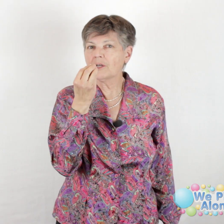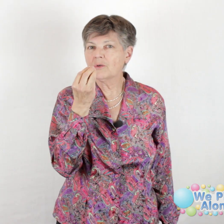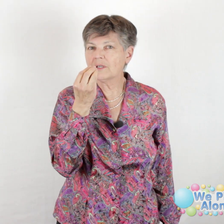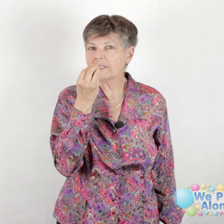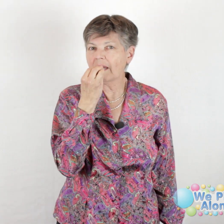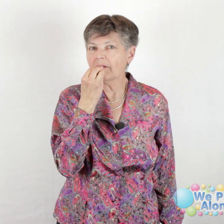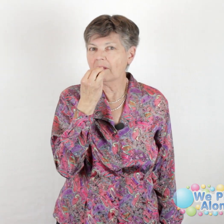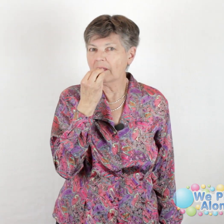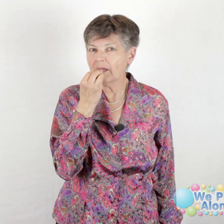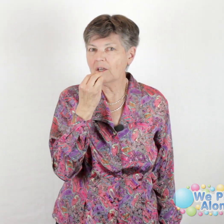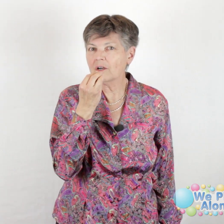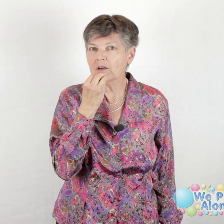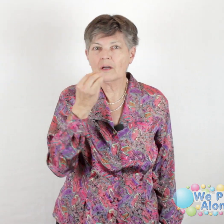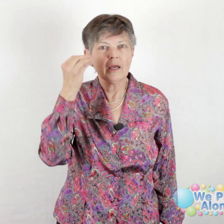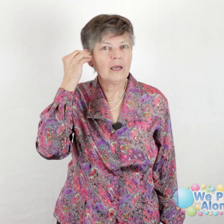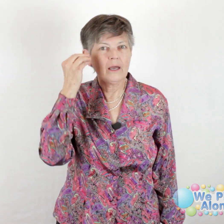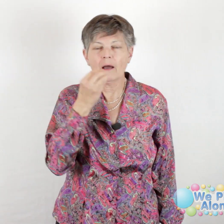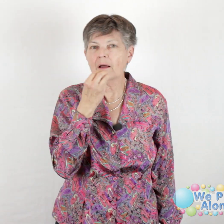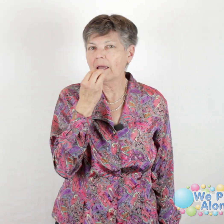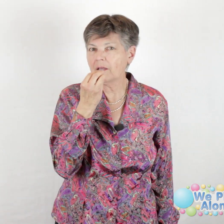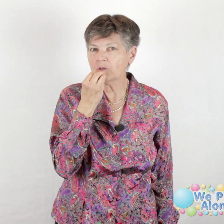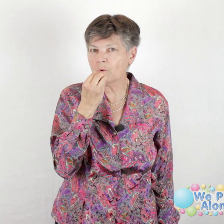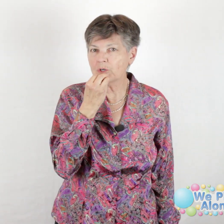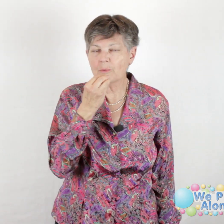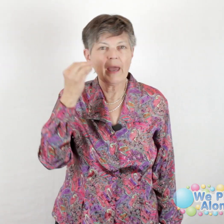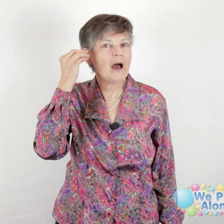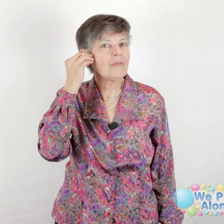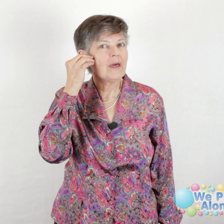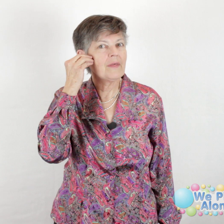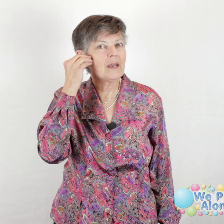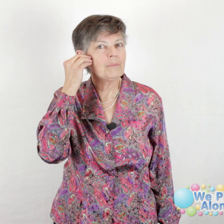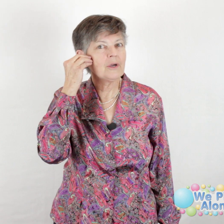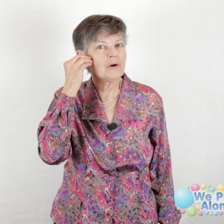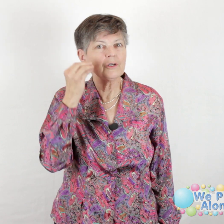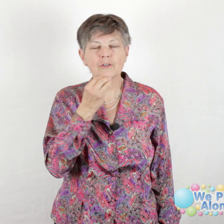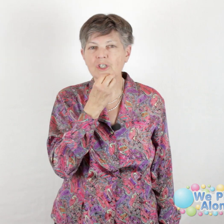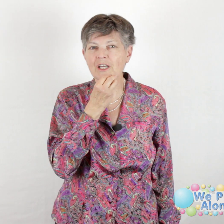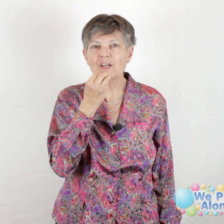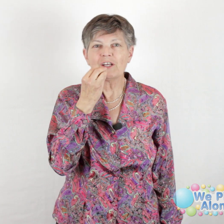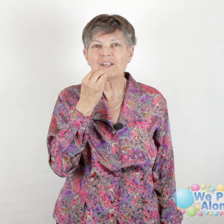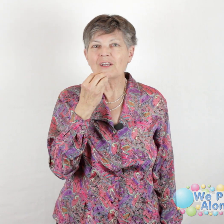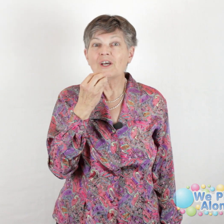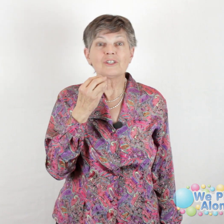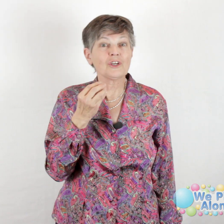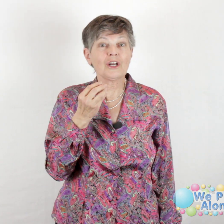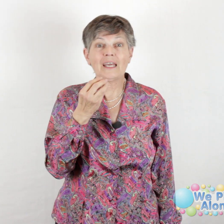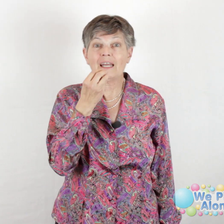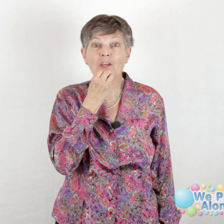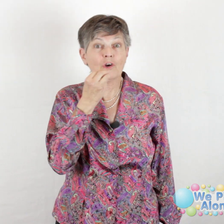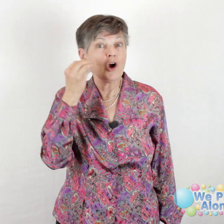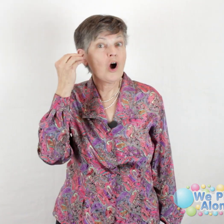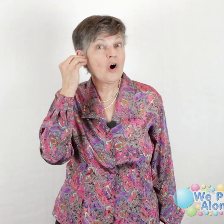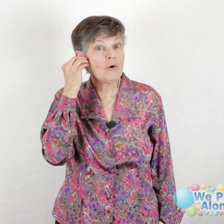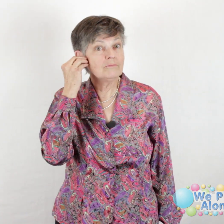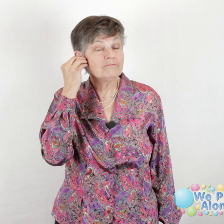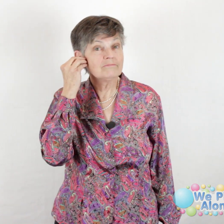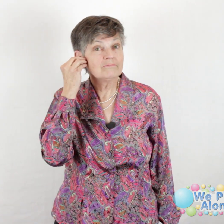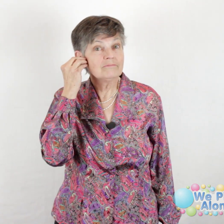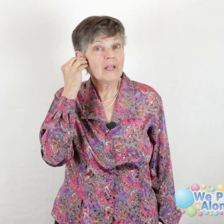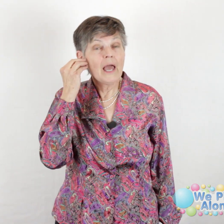do the sign here toward your mouth and then up here on your cheek. So you're going to eat at your home.